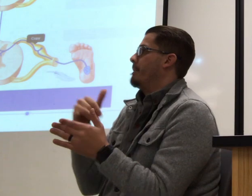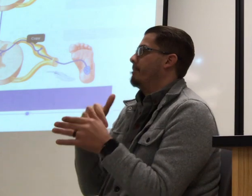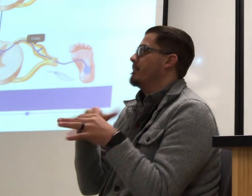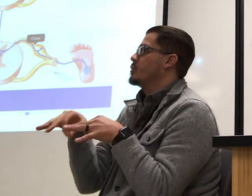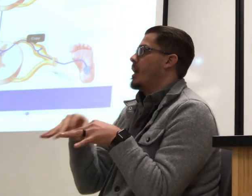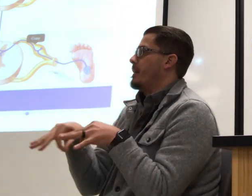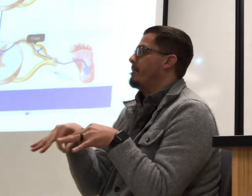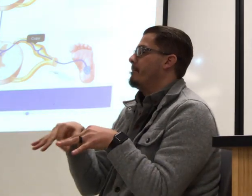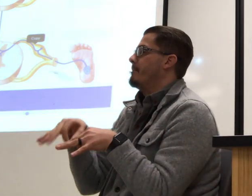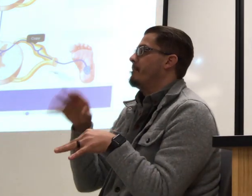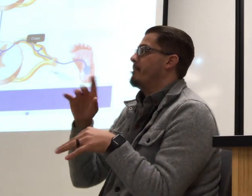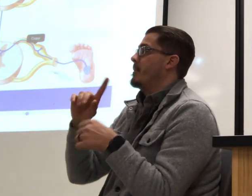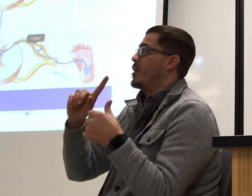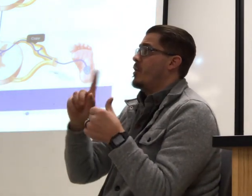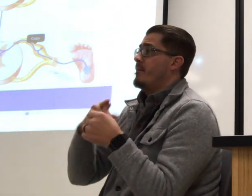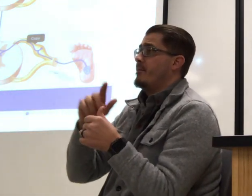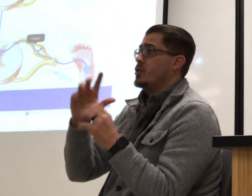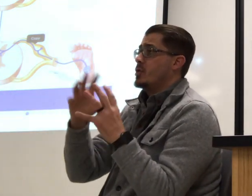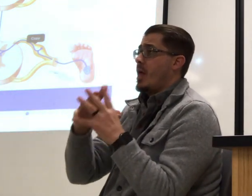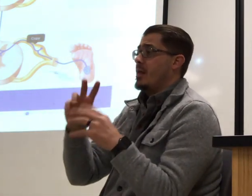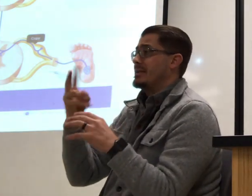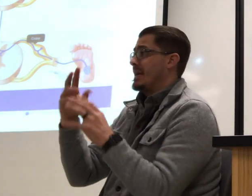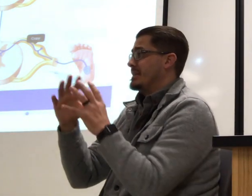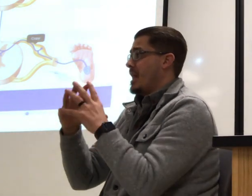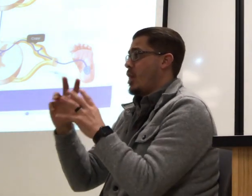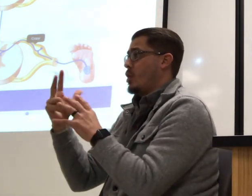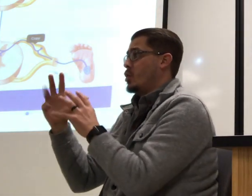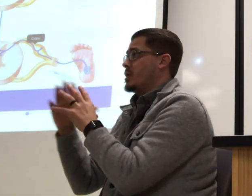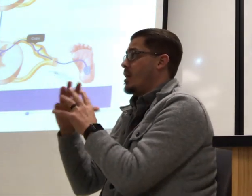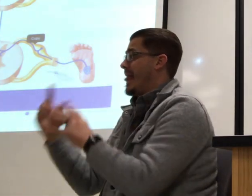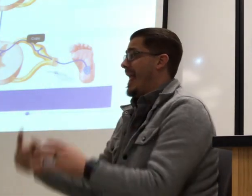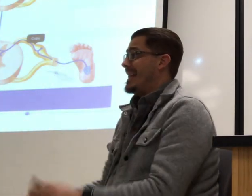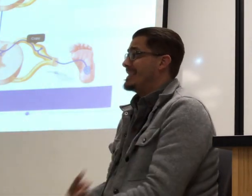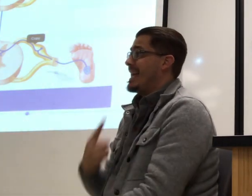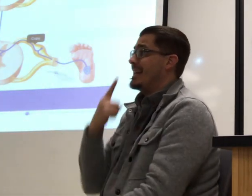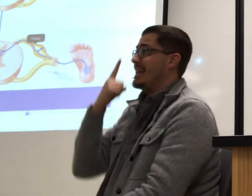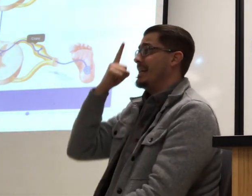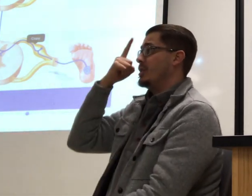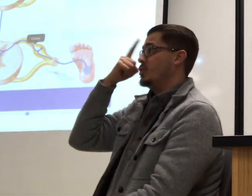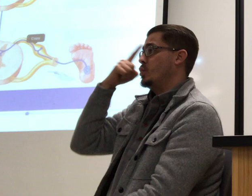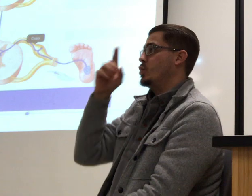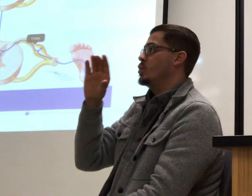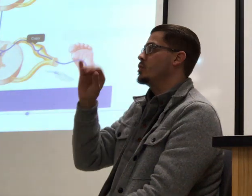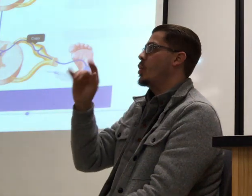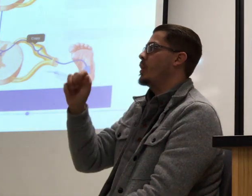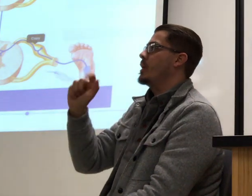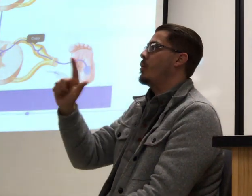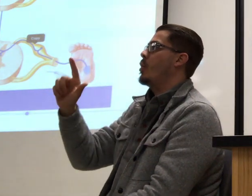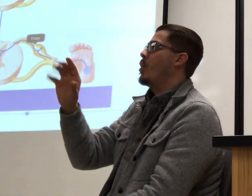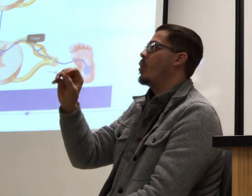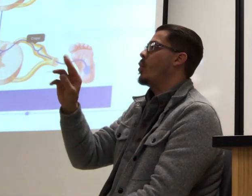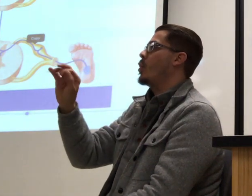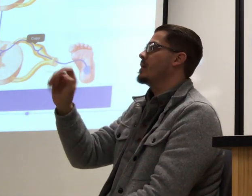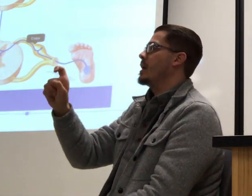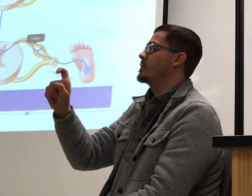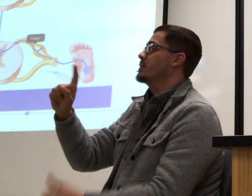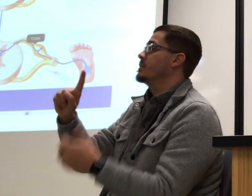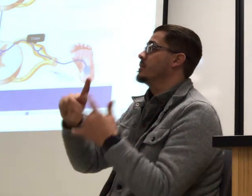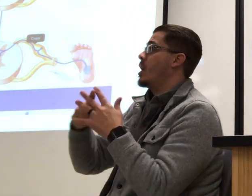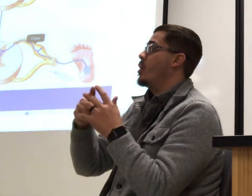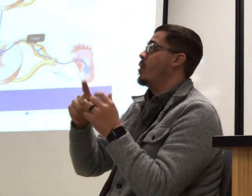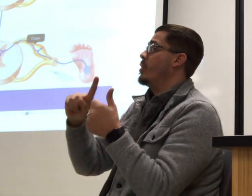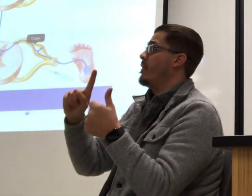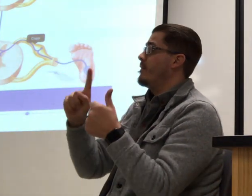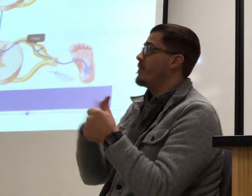it, first cell to the second cell to the third cell, ascending all the way up to the cerebral cortex, starting with the first